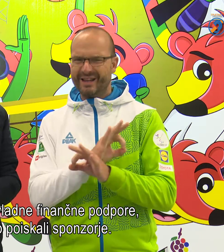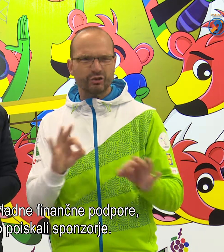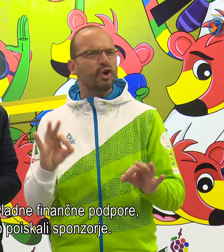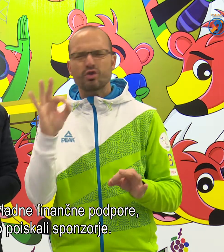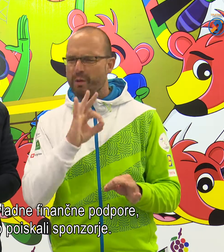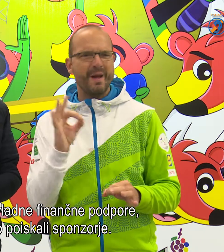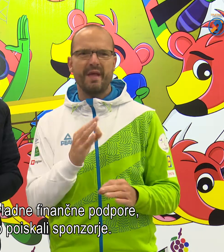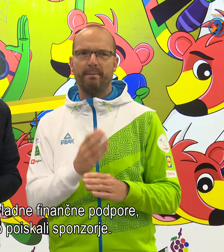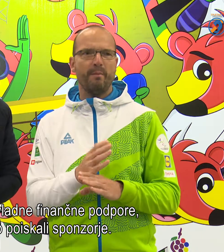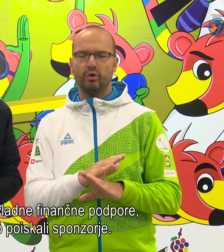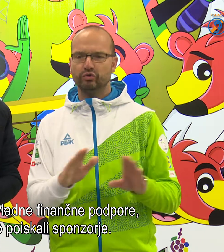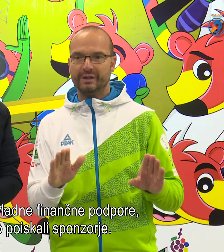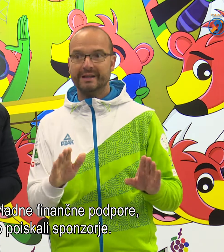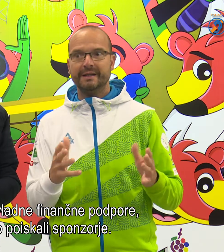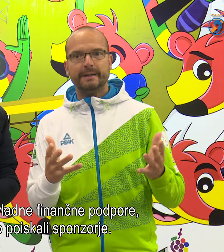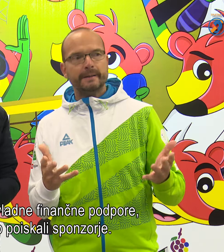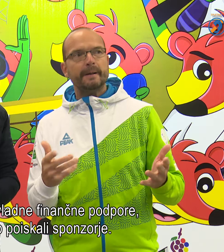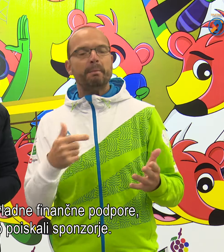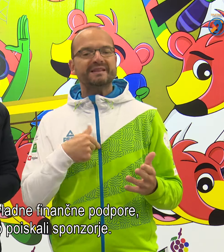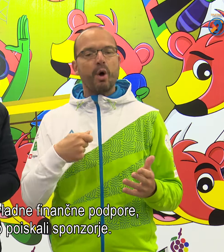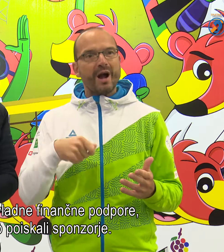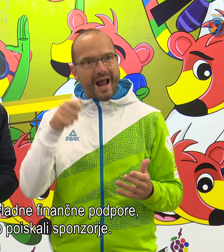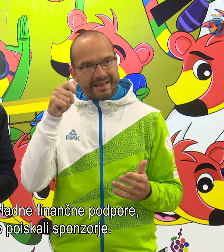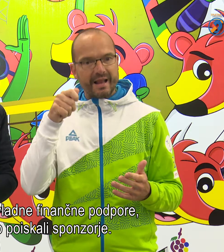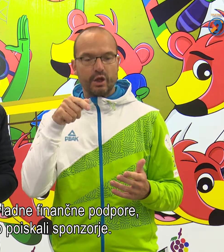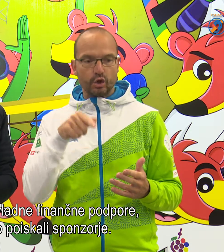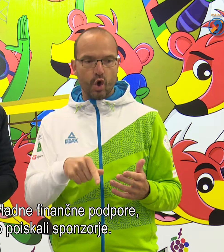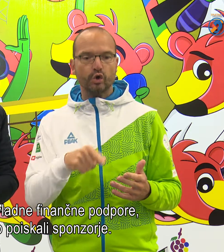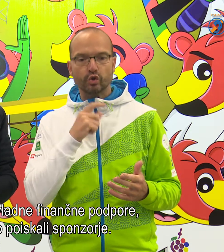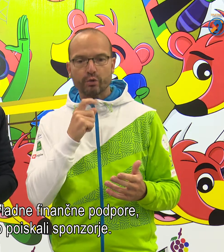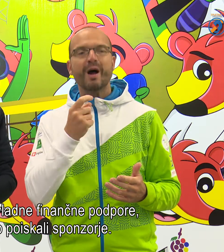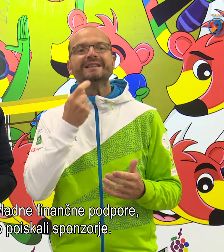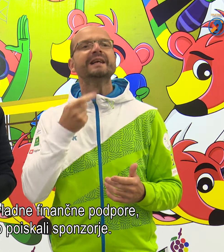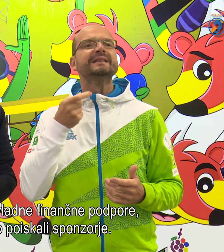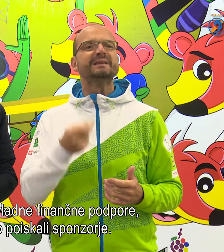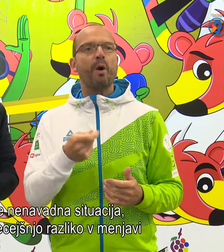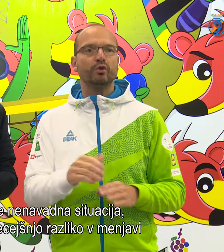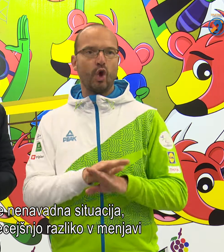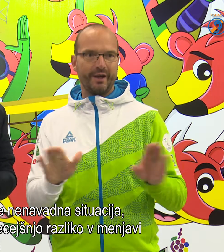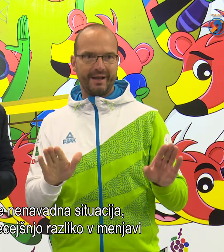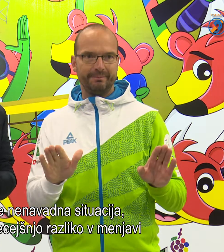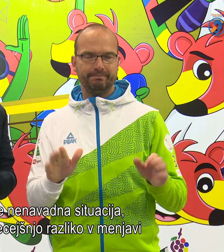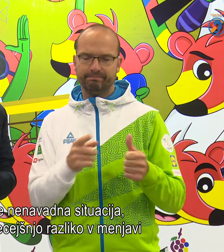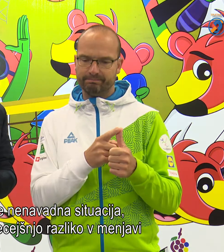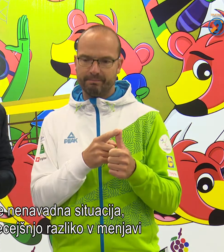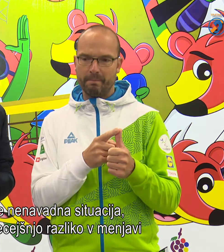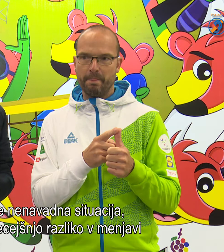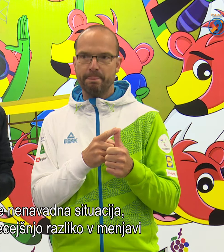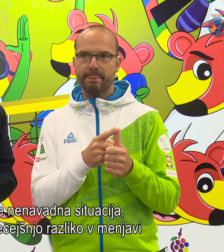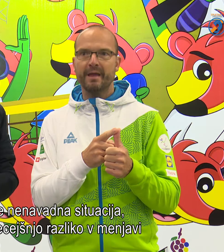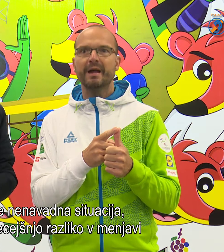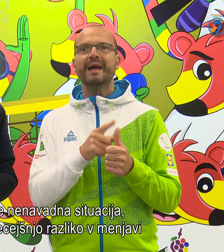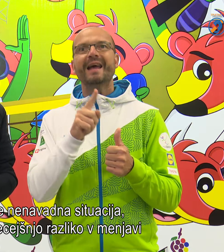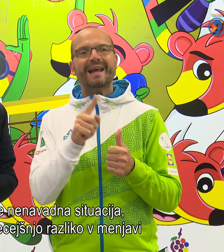support. Then we are built it with sponsors and with a